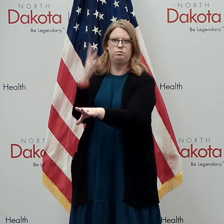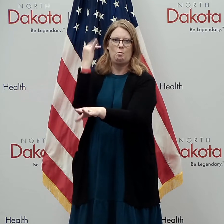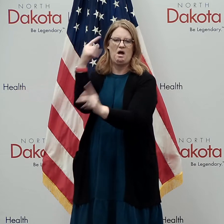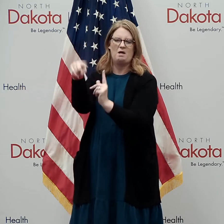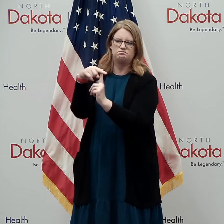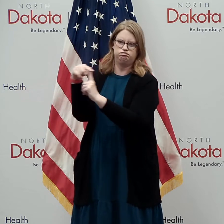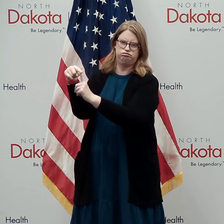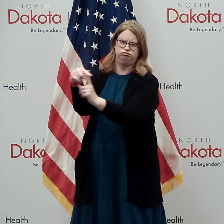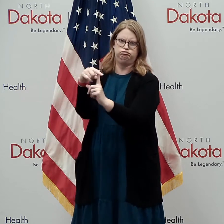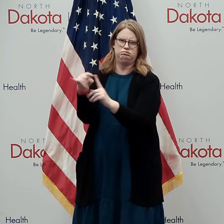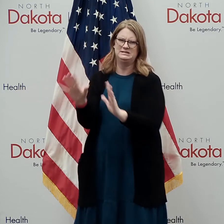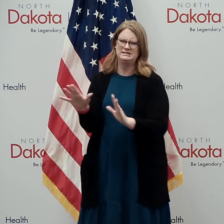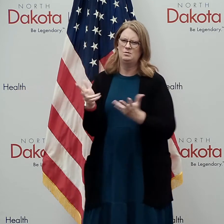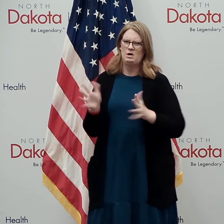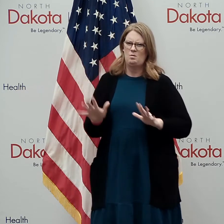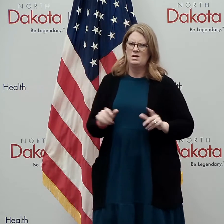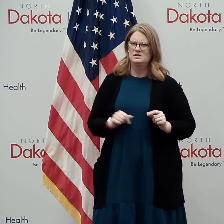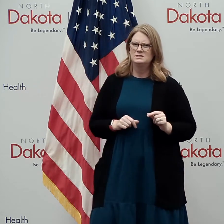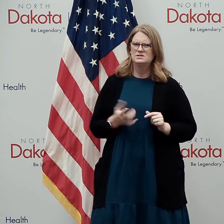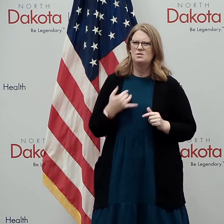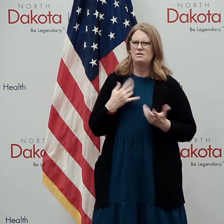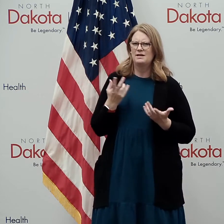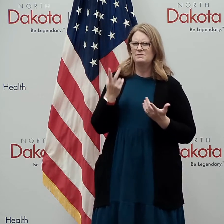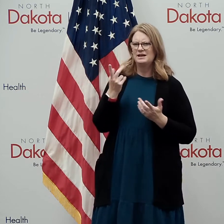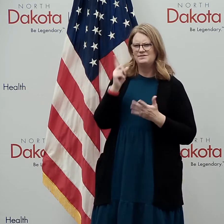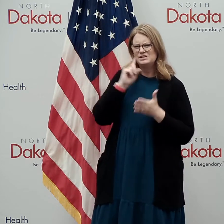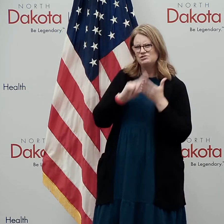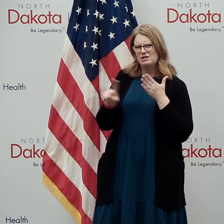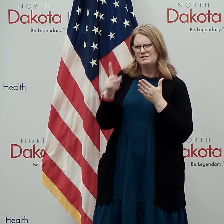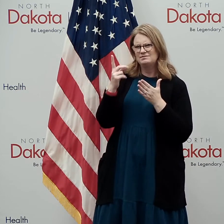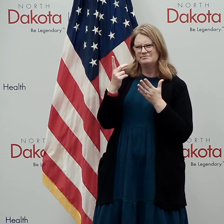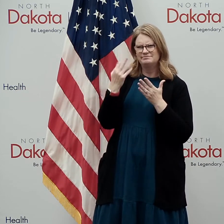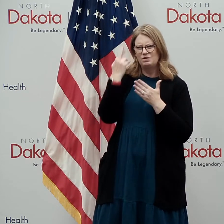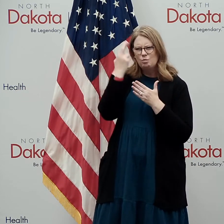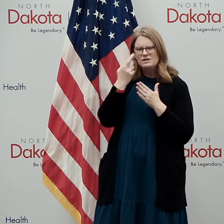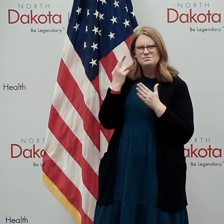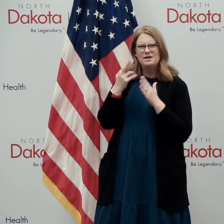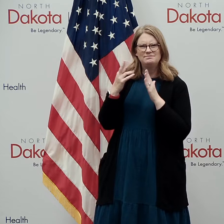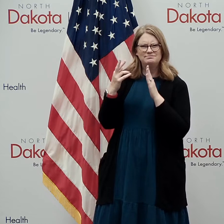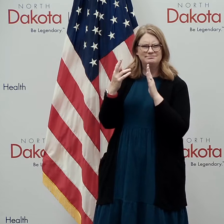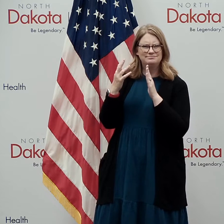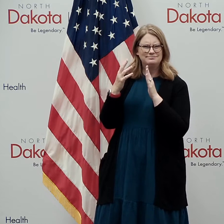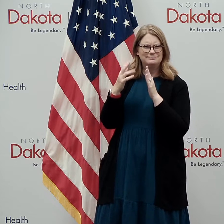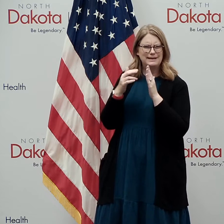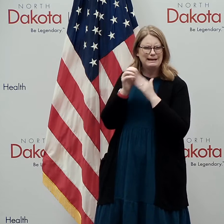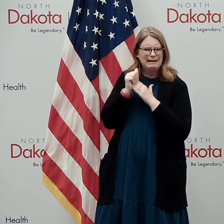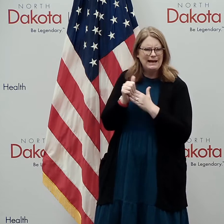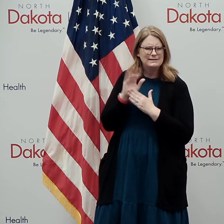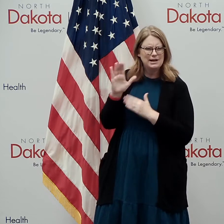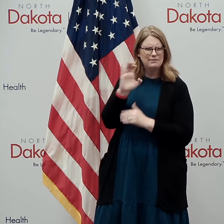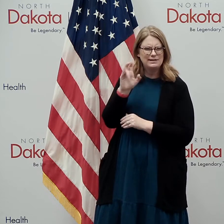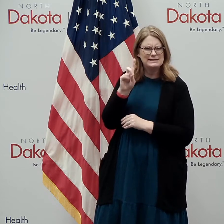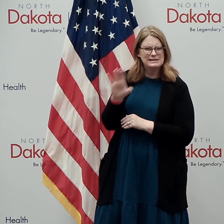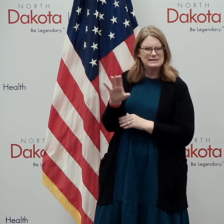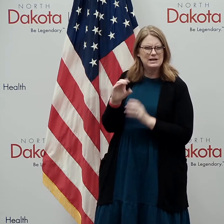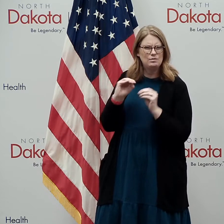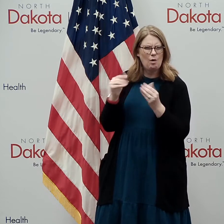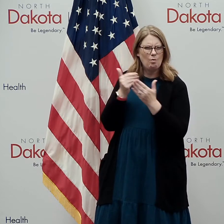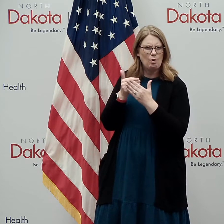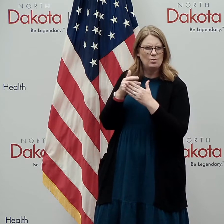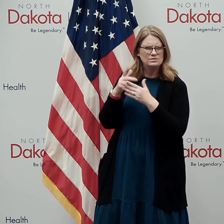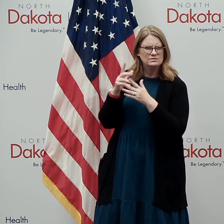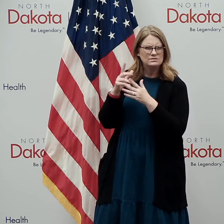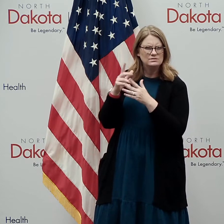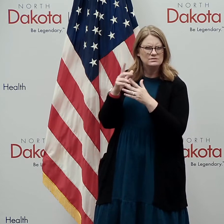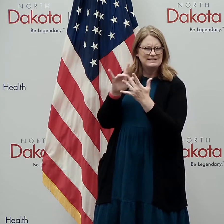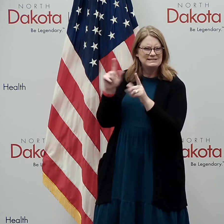the motivation behind the guidance. But I would anticipate that as we head into the fall that